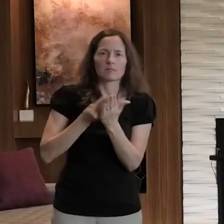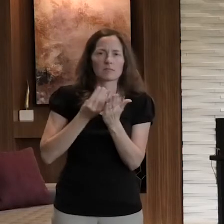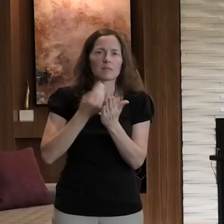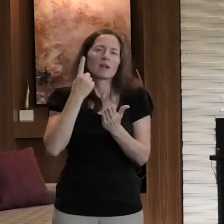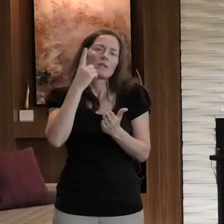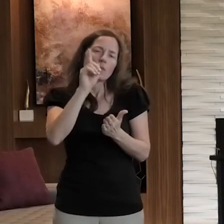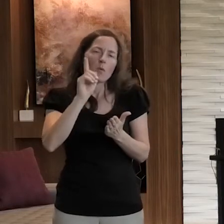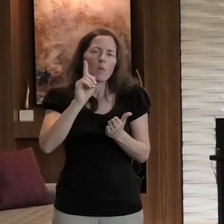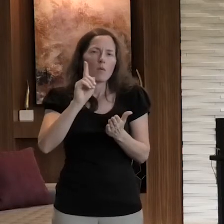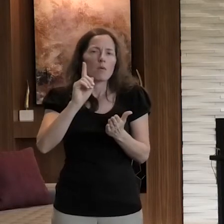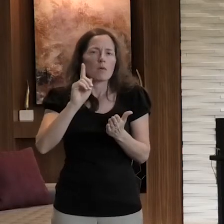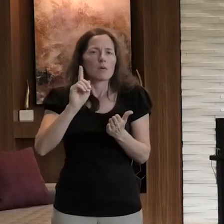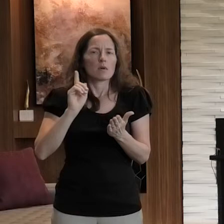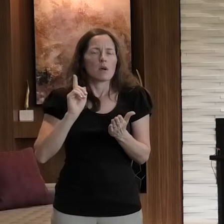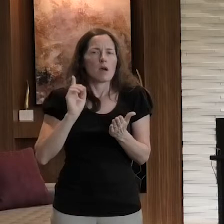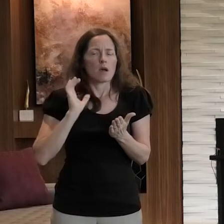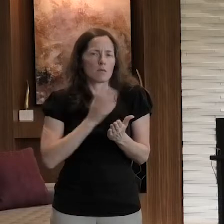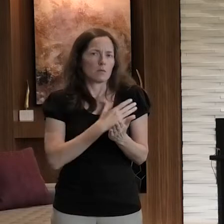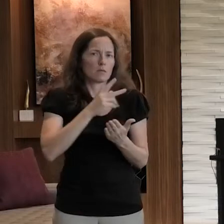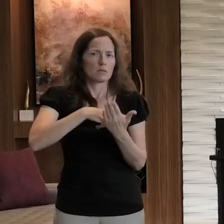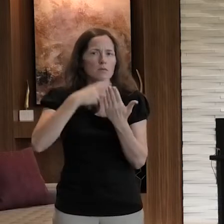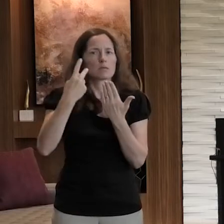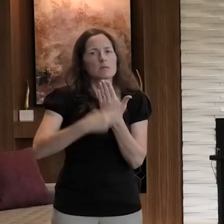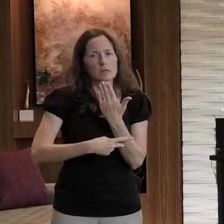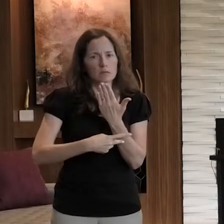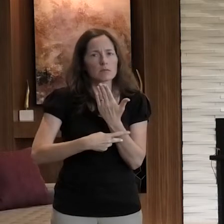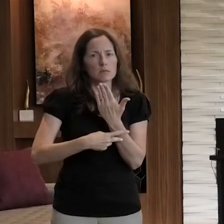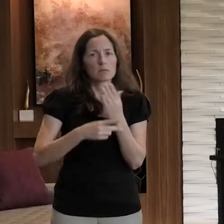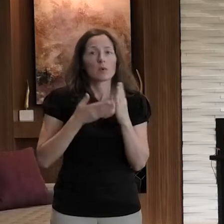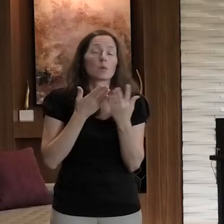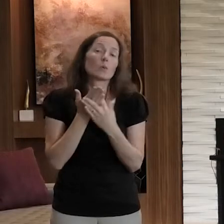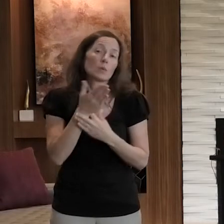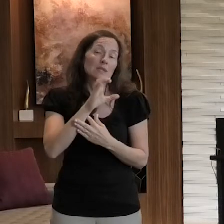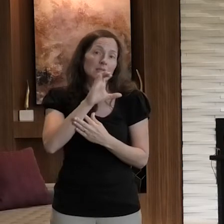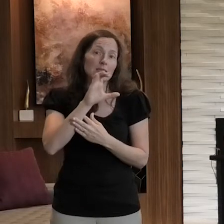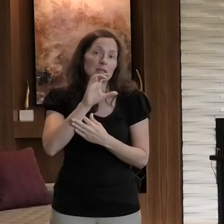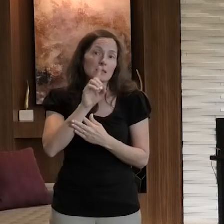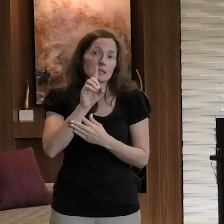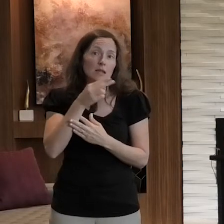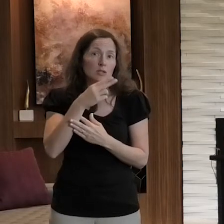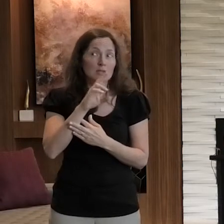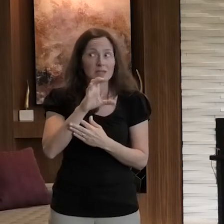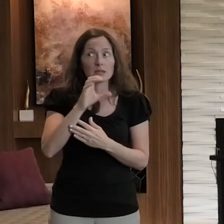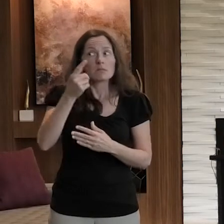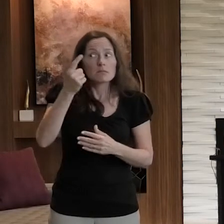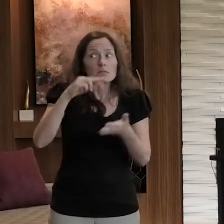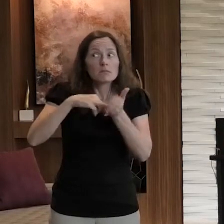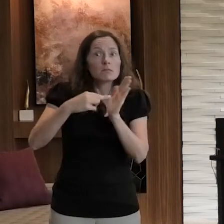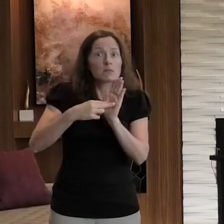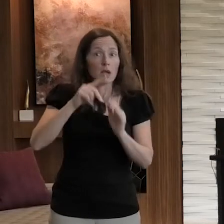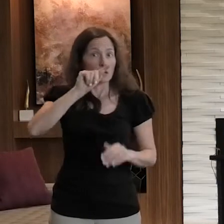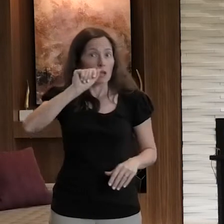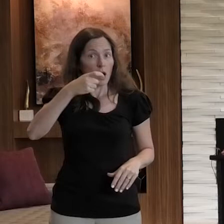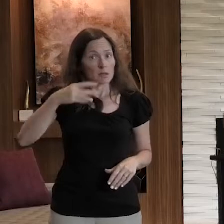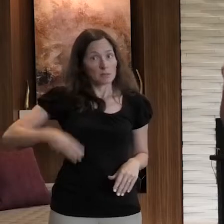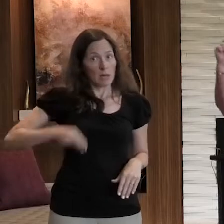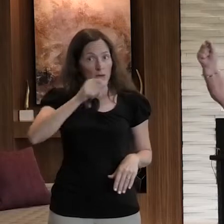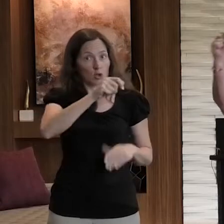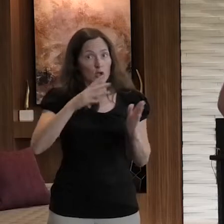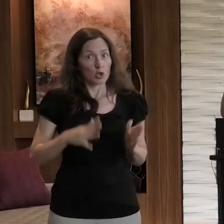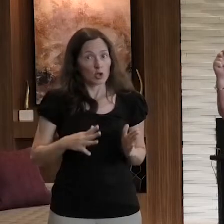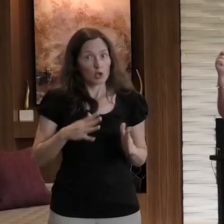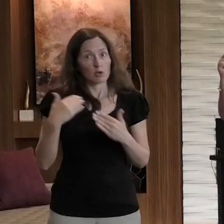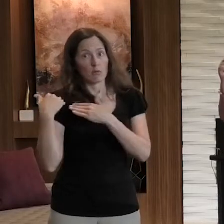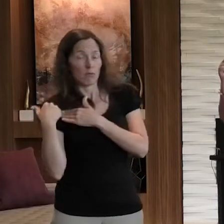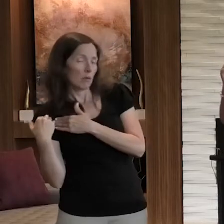subsidies provided by CDHC. It's not taxpayer money, just to make that point. All right, so the